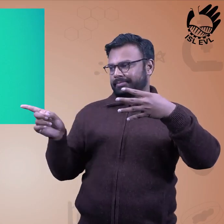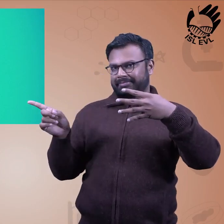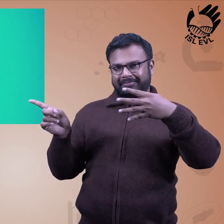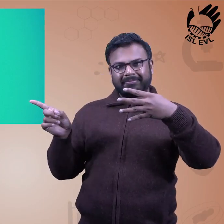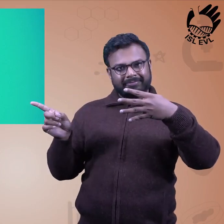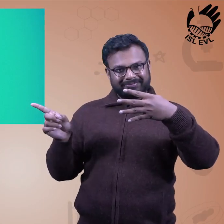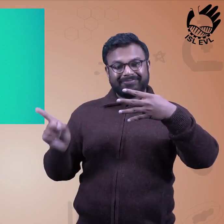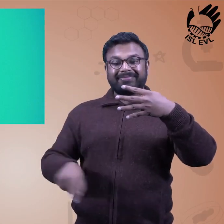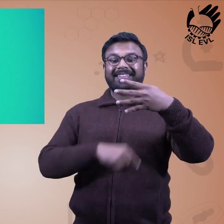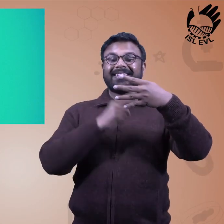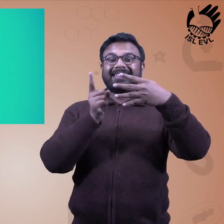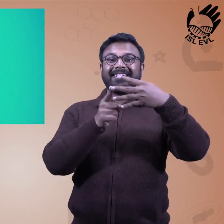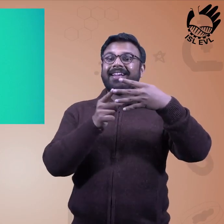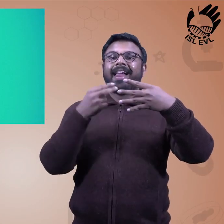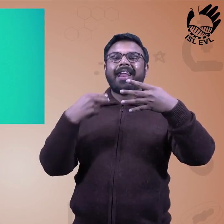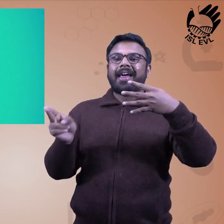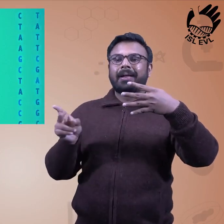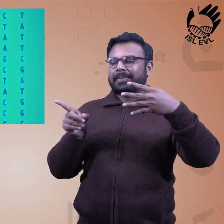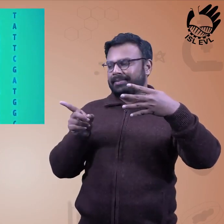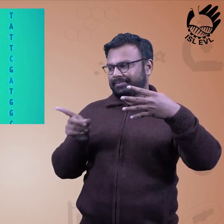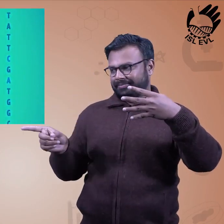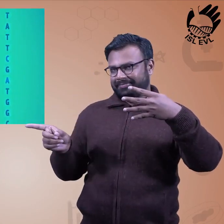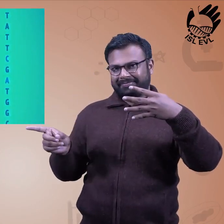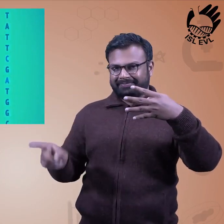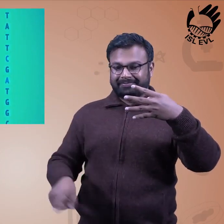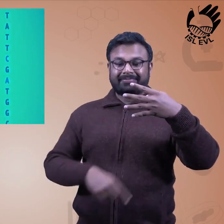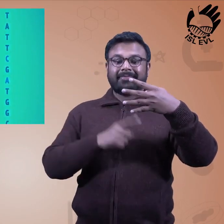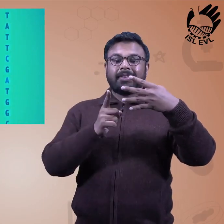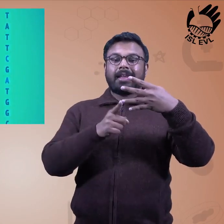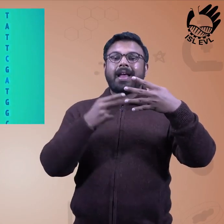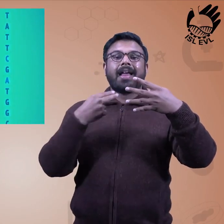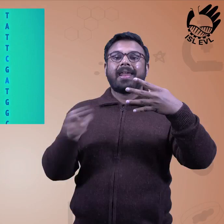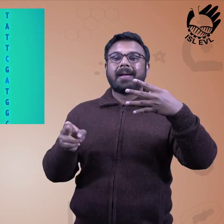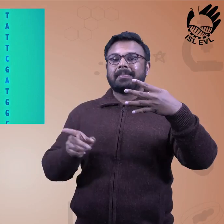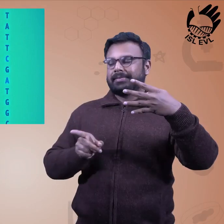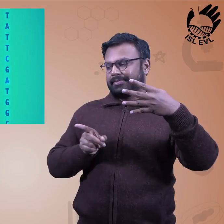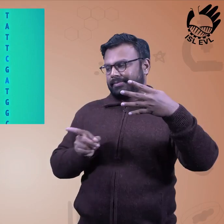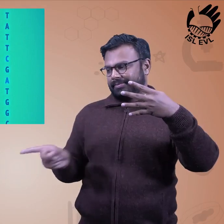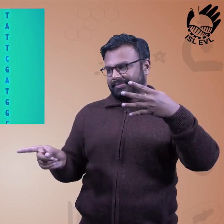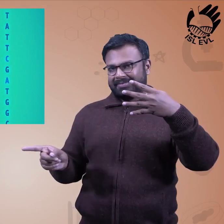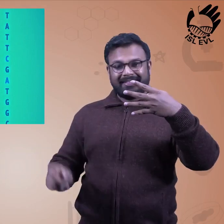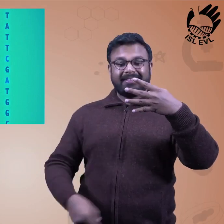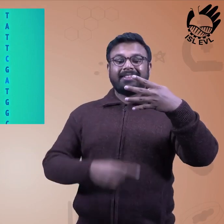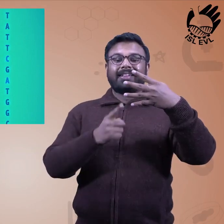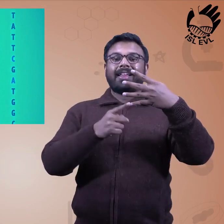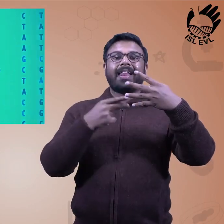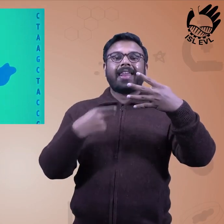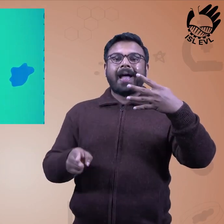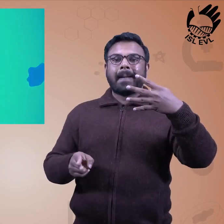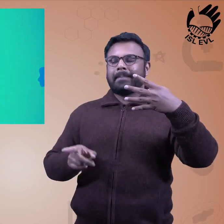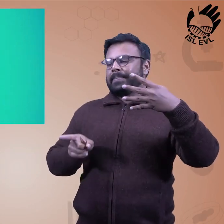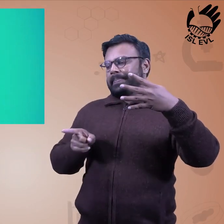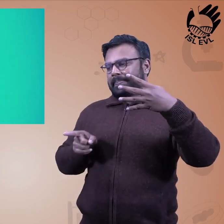adenine, thymine, guanine, and cytosine.